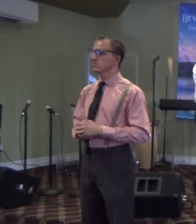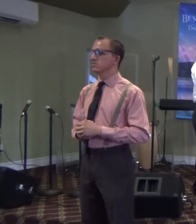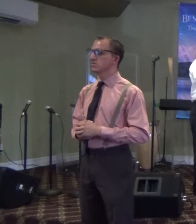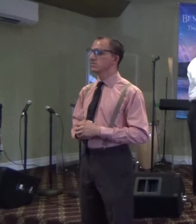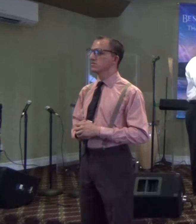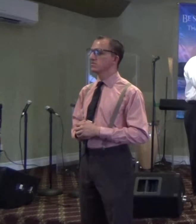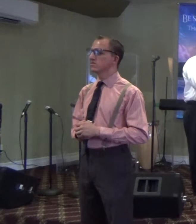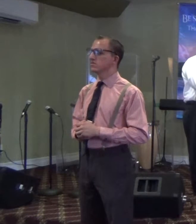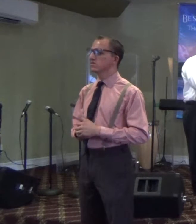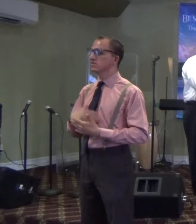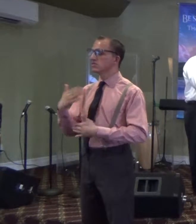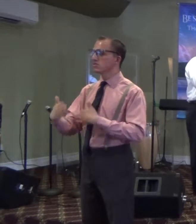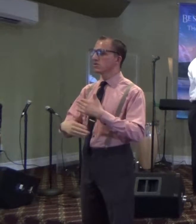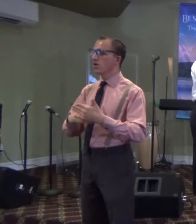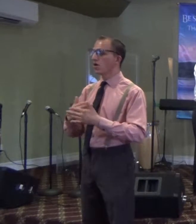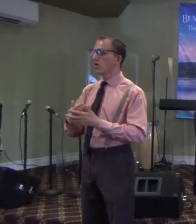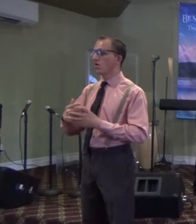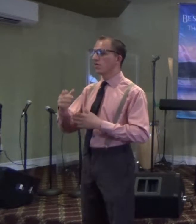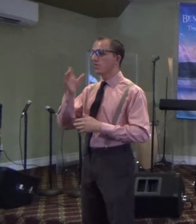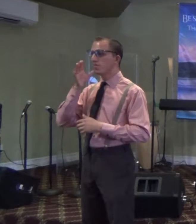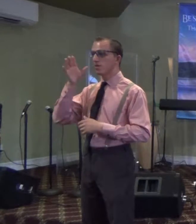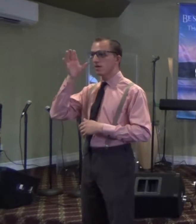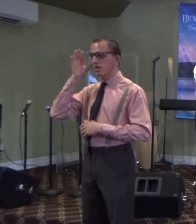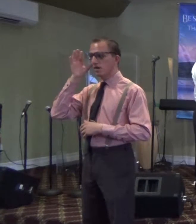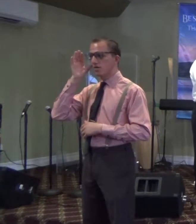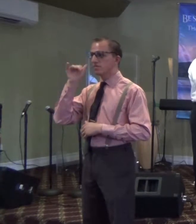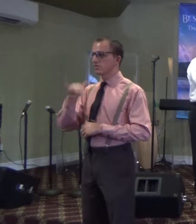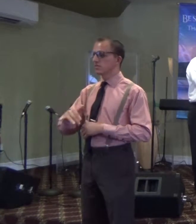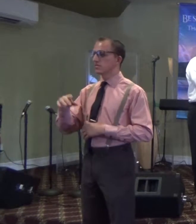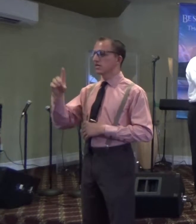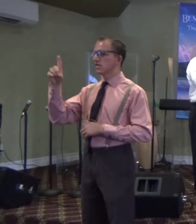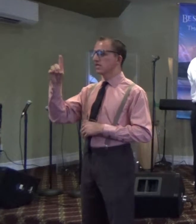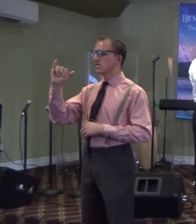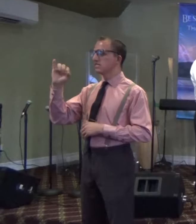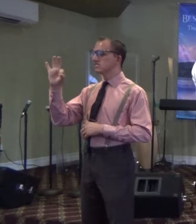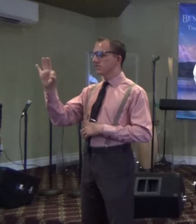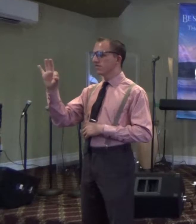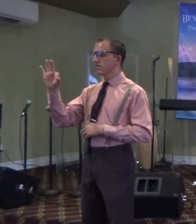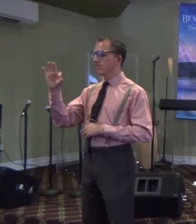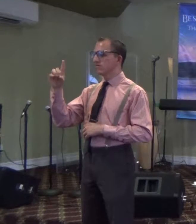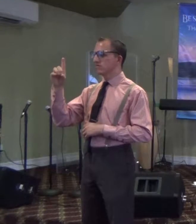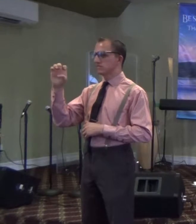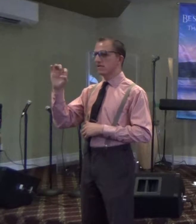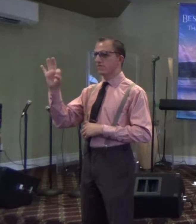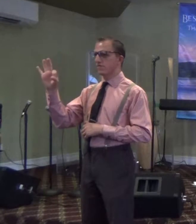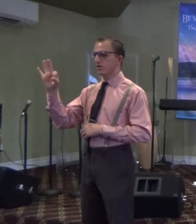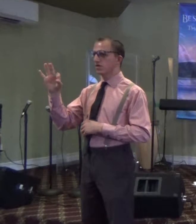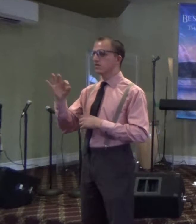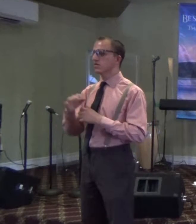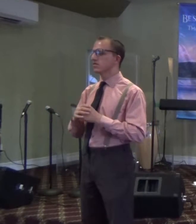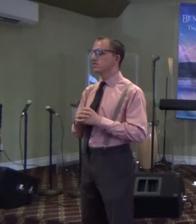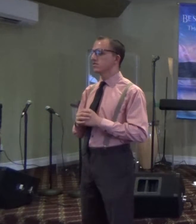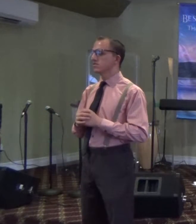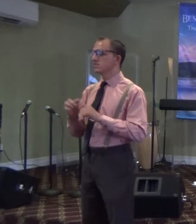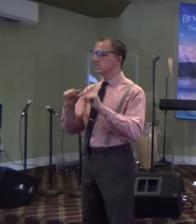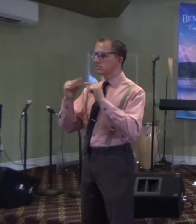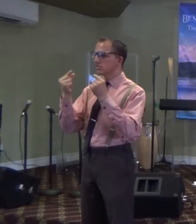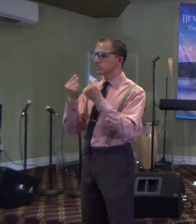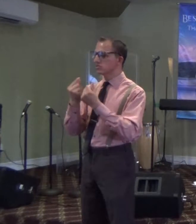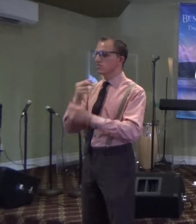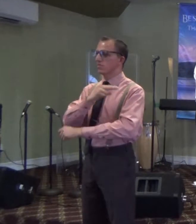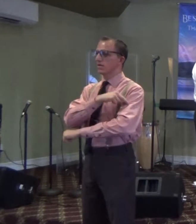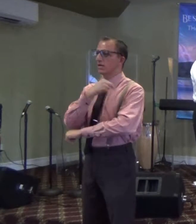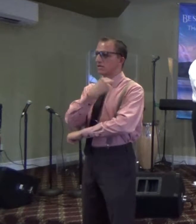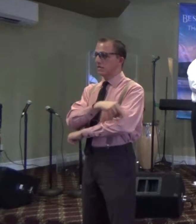Y bueno, todos los papás allí en el DIF, All the parents there at the hospital, en esa clínica